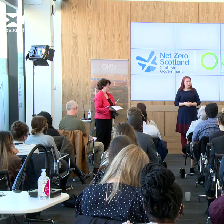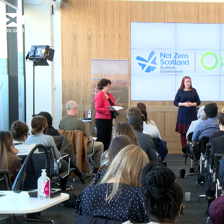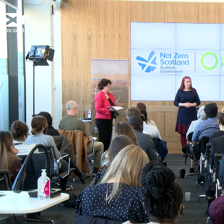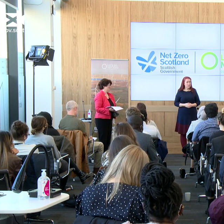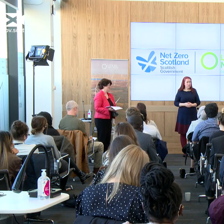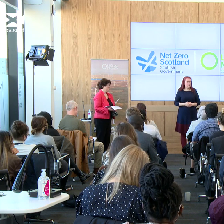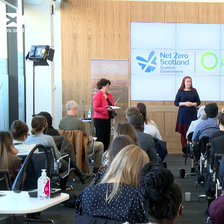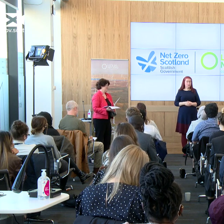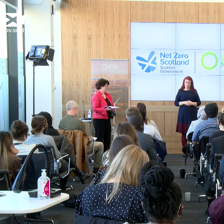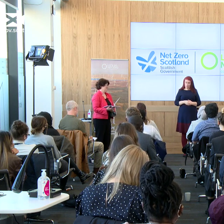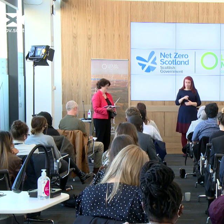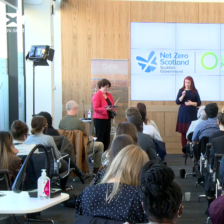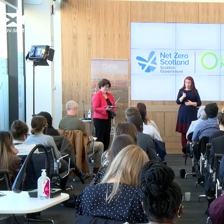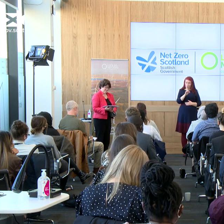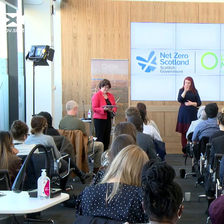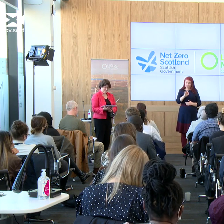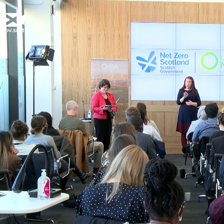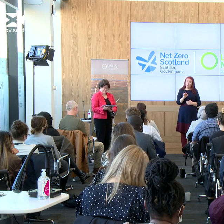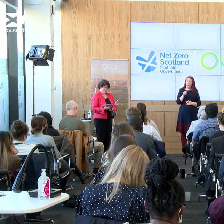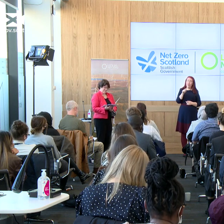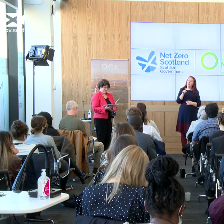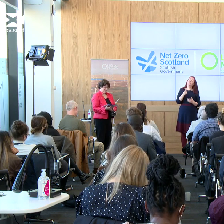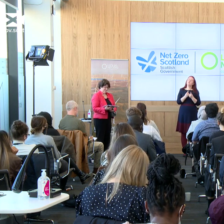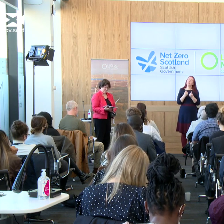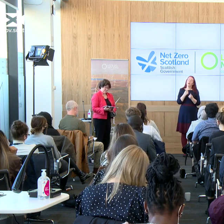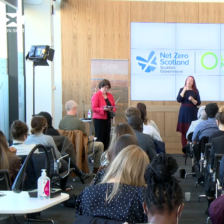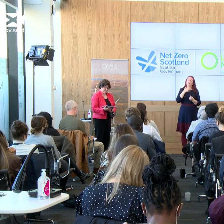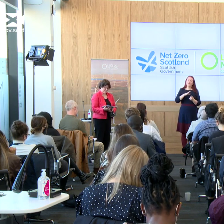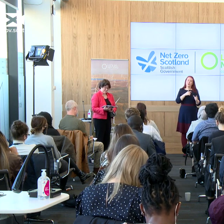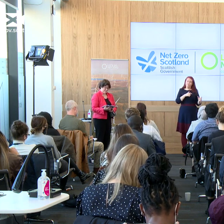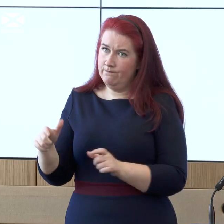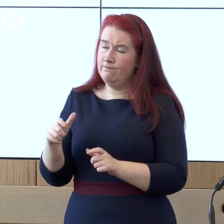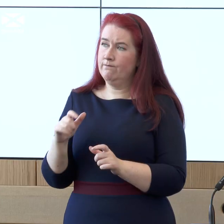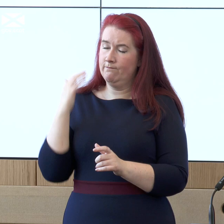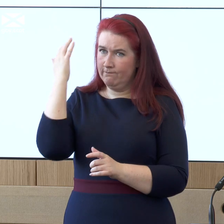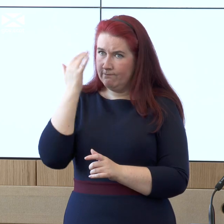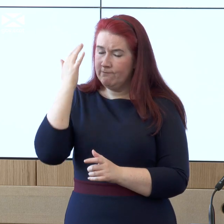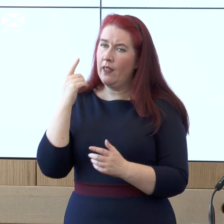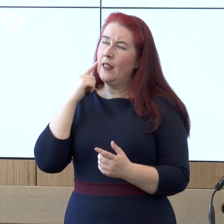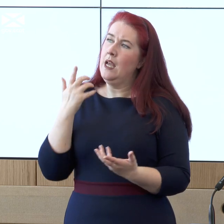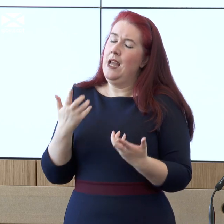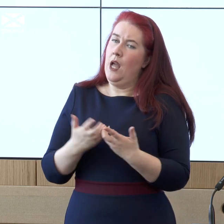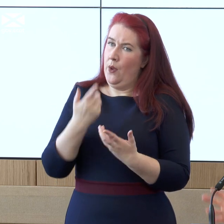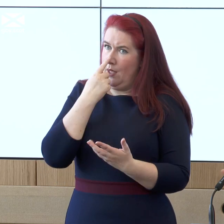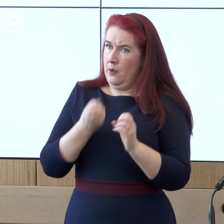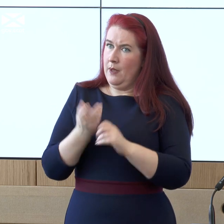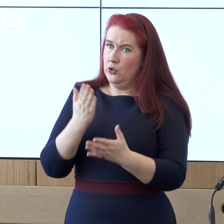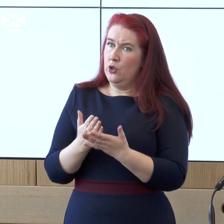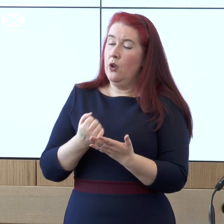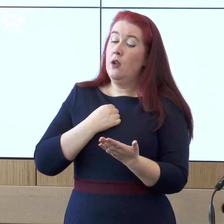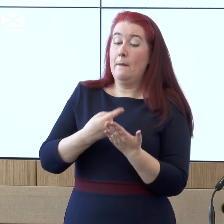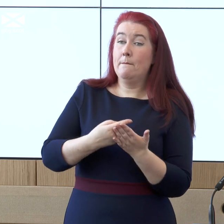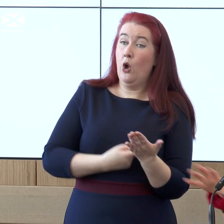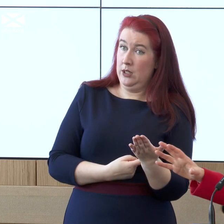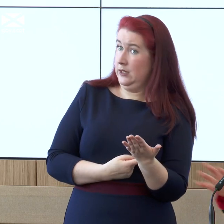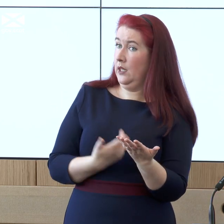So it's a good question. I think it's one we need to continue to reflect on and think about how we ensure that policies we